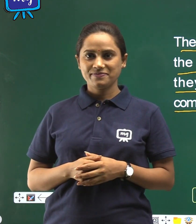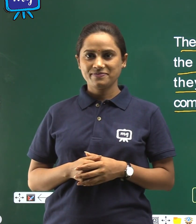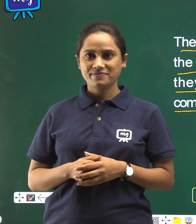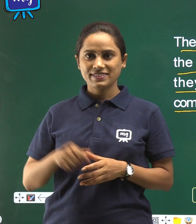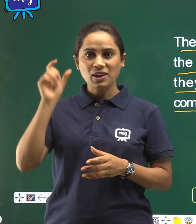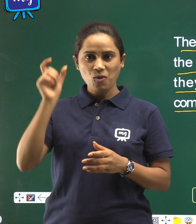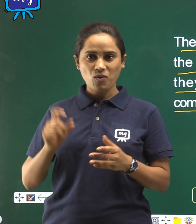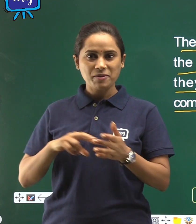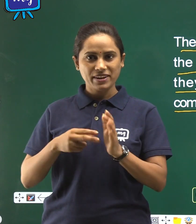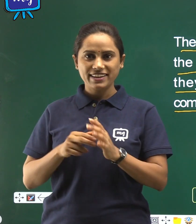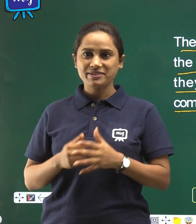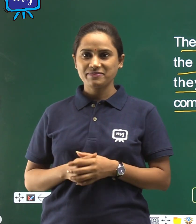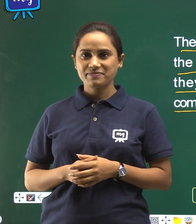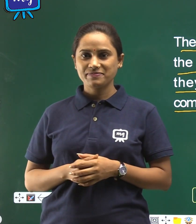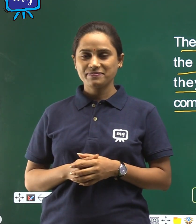Word meaning: